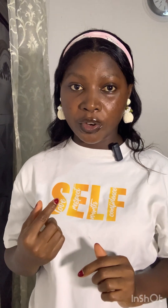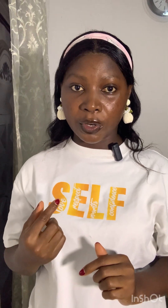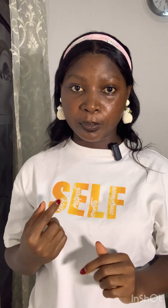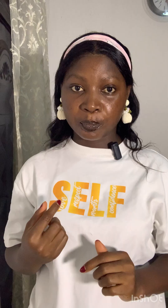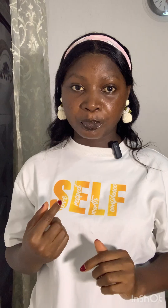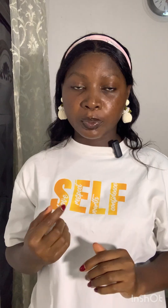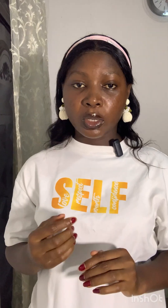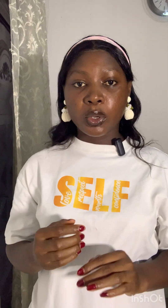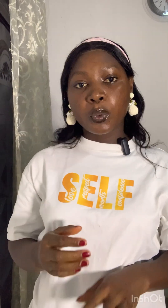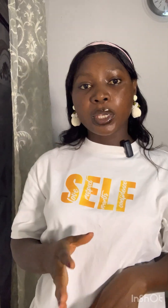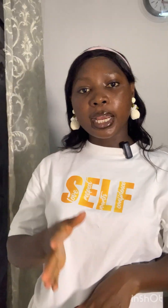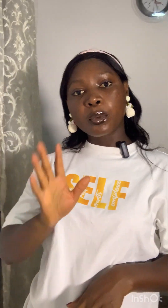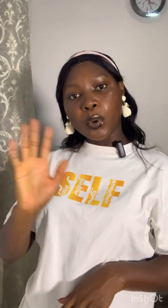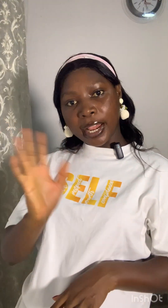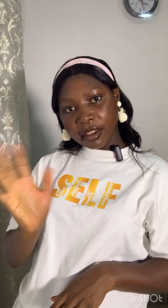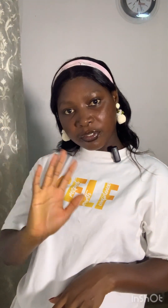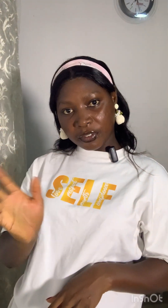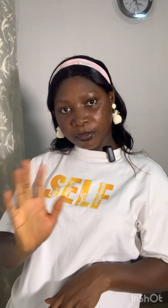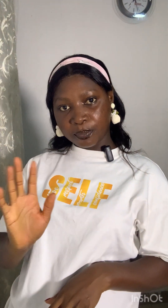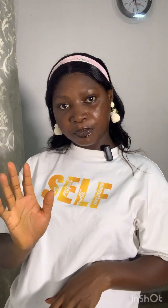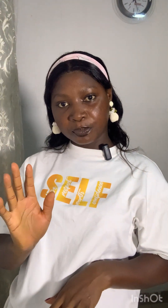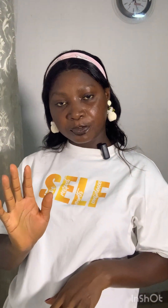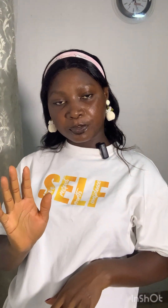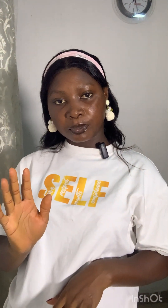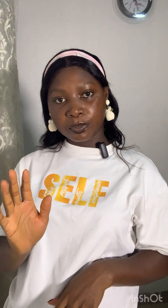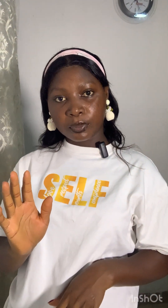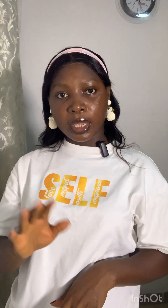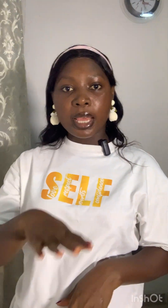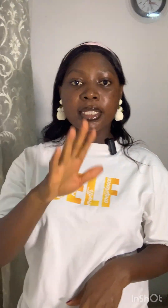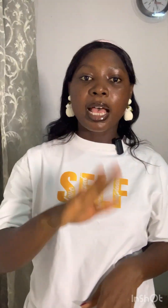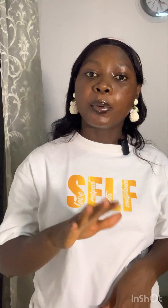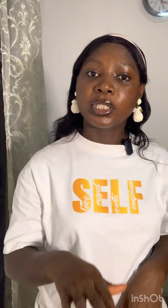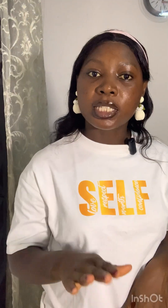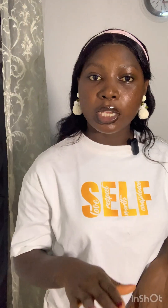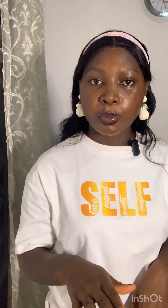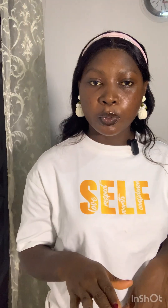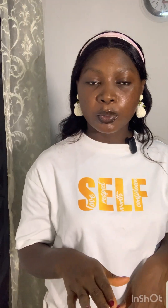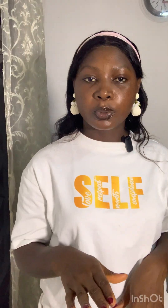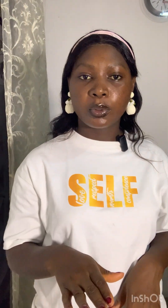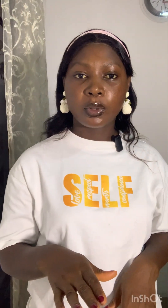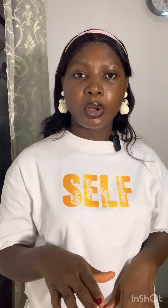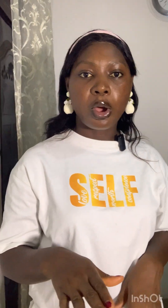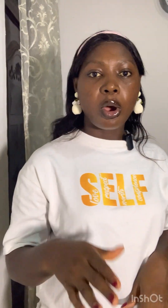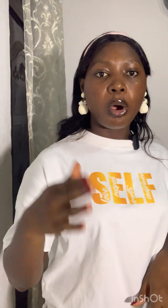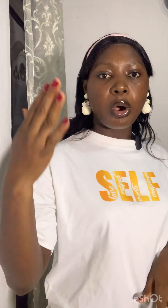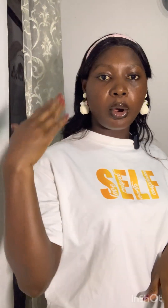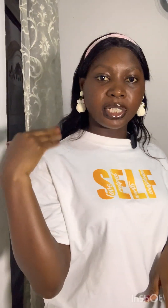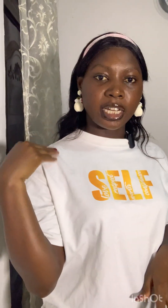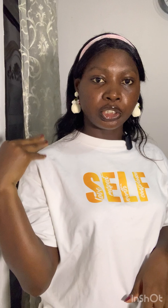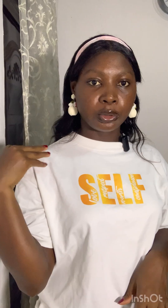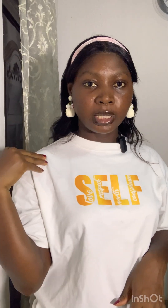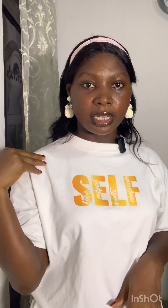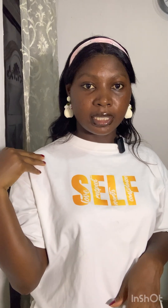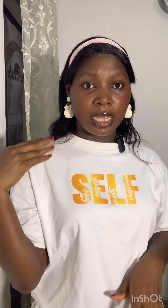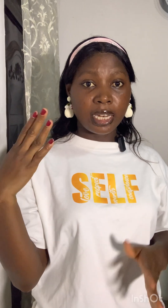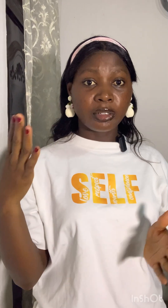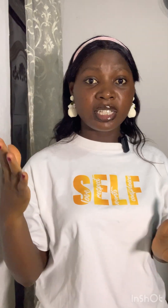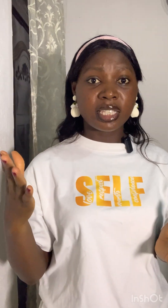hearing. We can wave, tap on the table, or on their shoulders. Now, this give